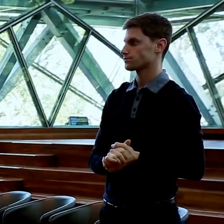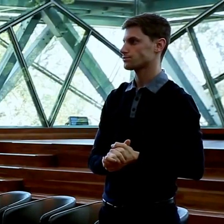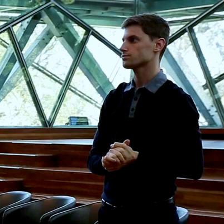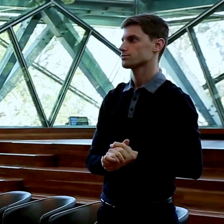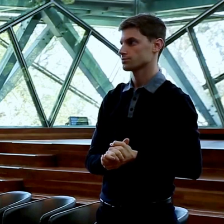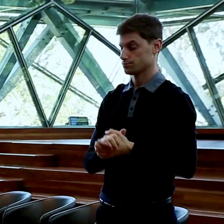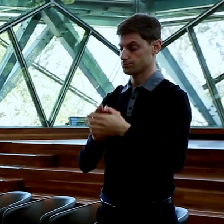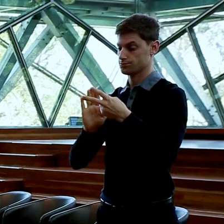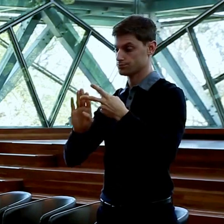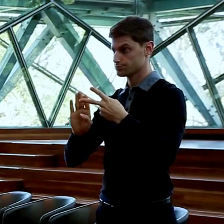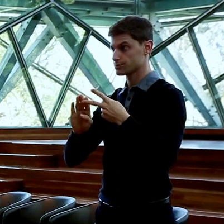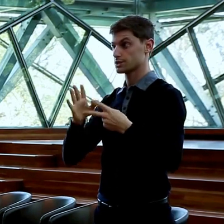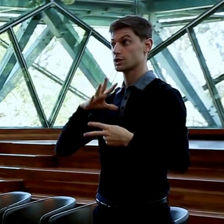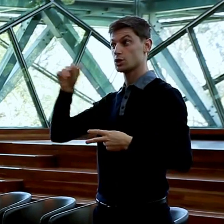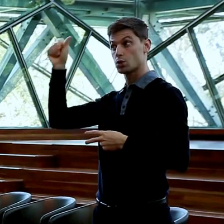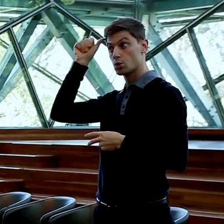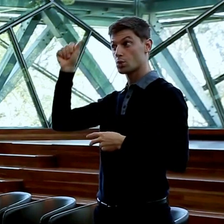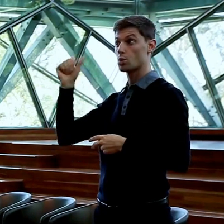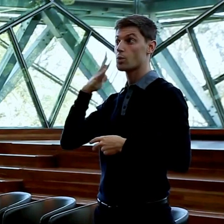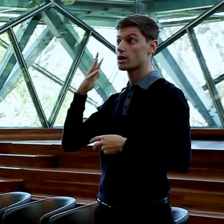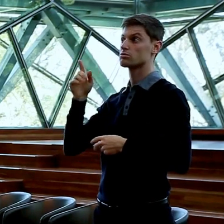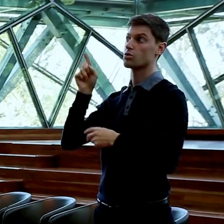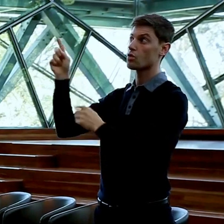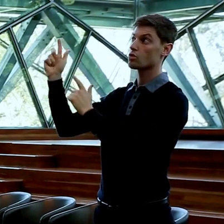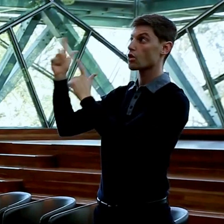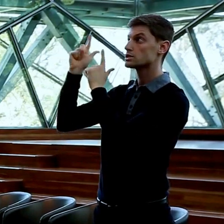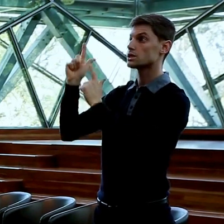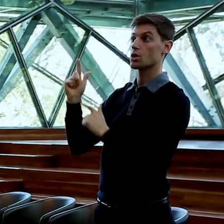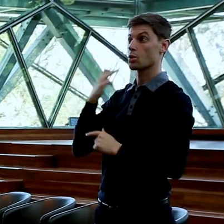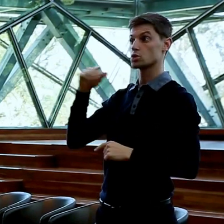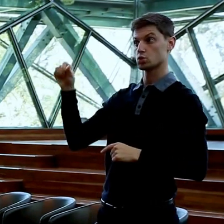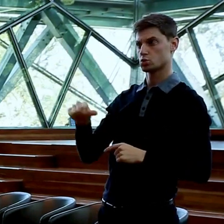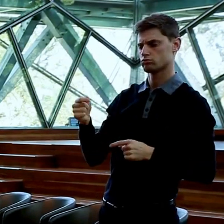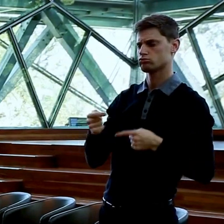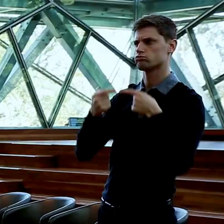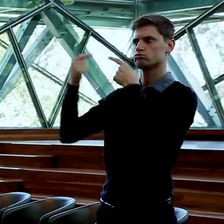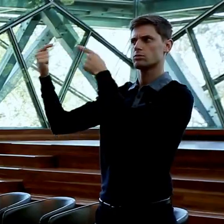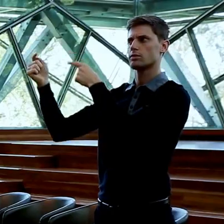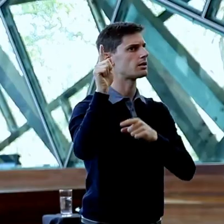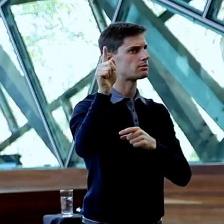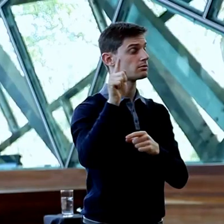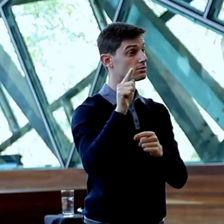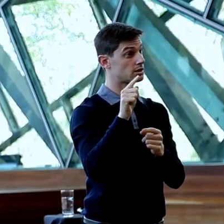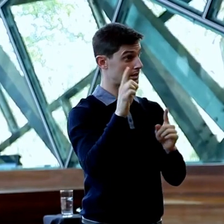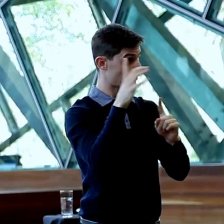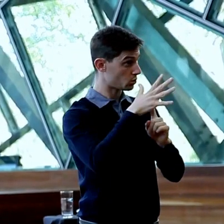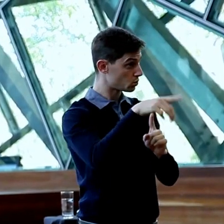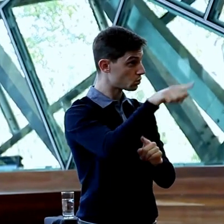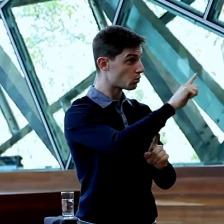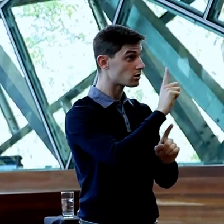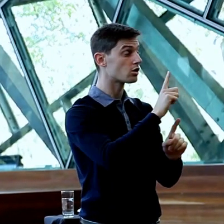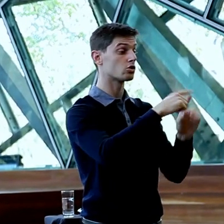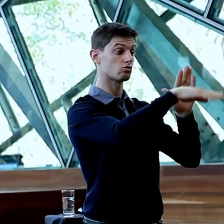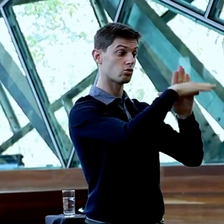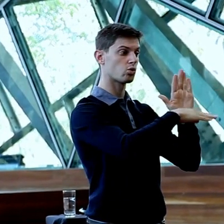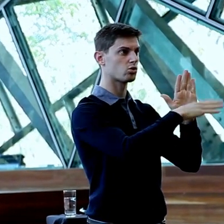Number two is when to challenge authority. As Arnold Schwarzenegger once said, break the rules, not the law.